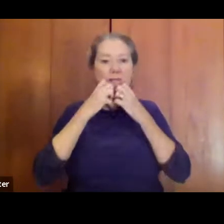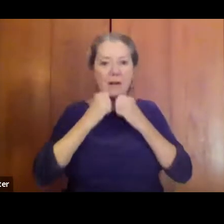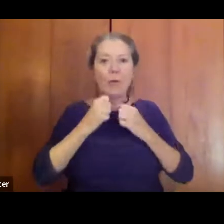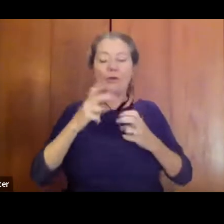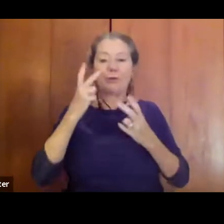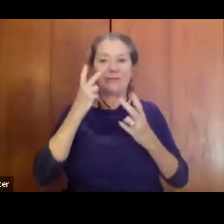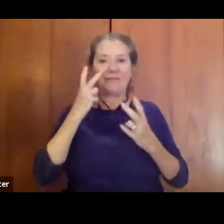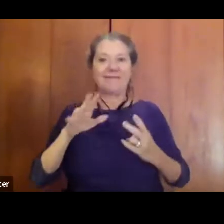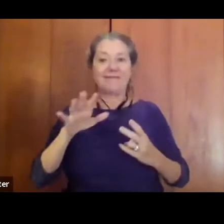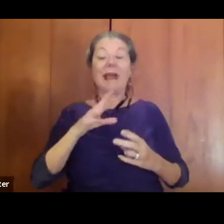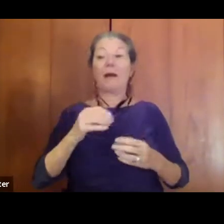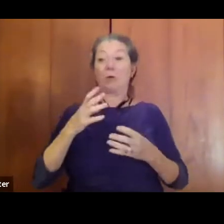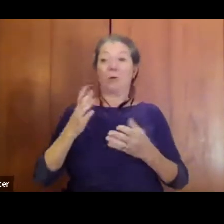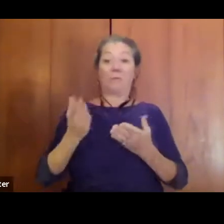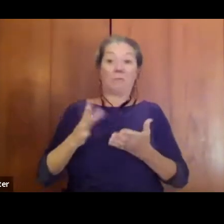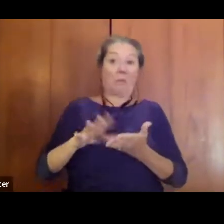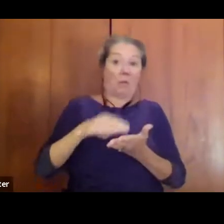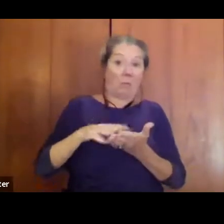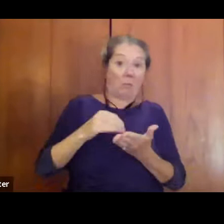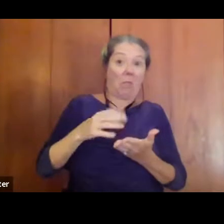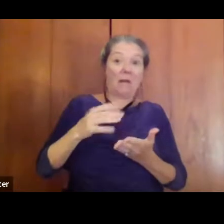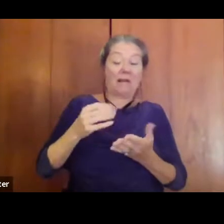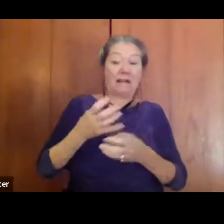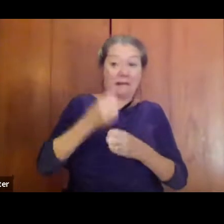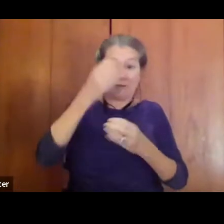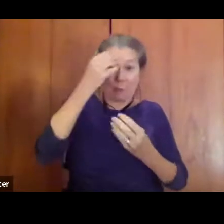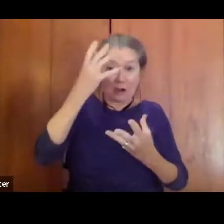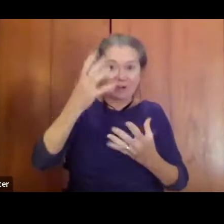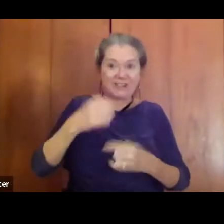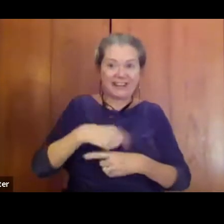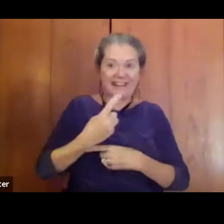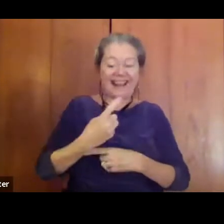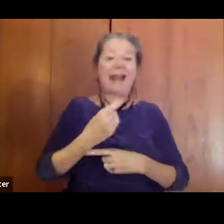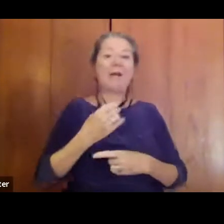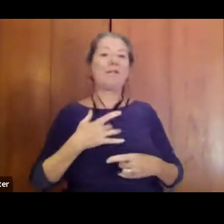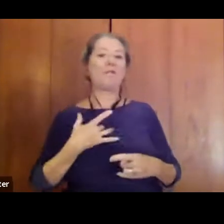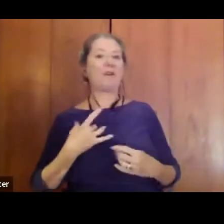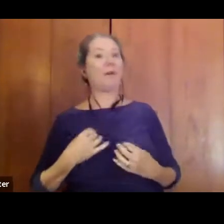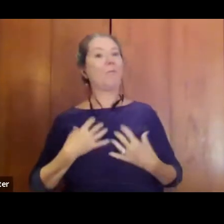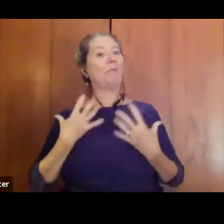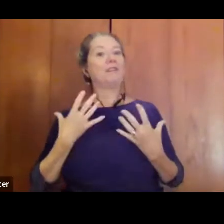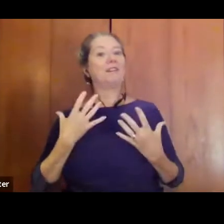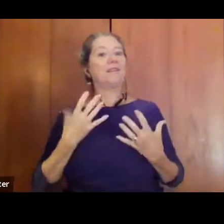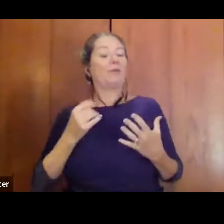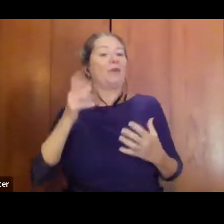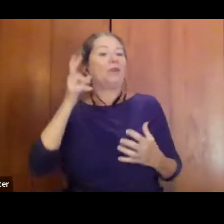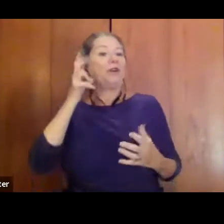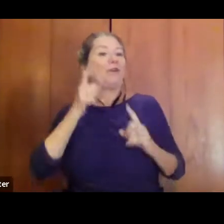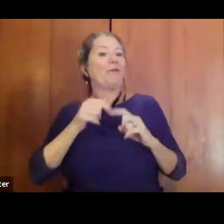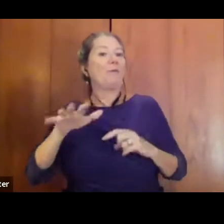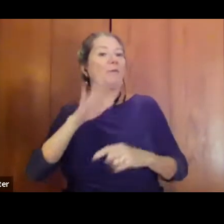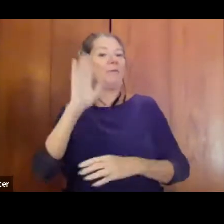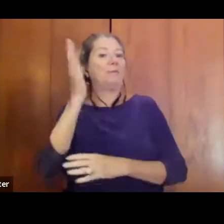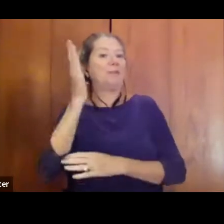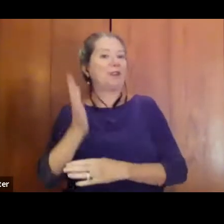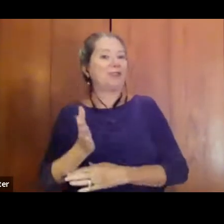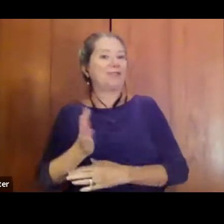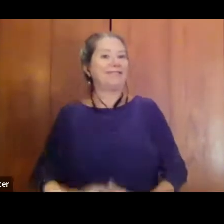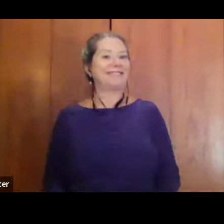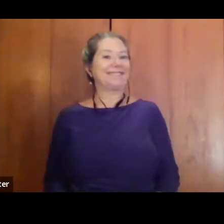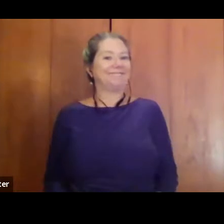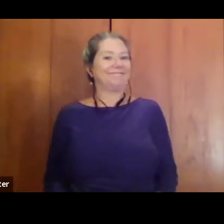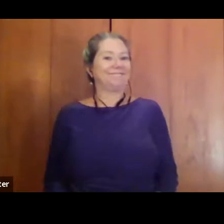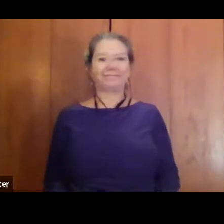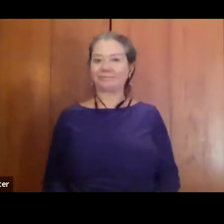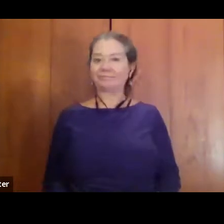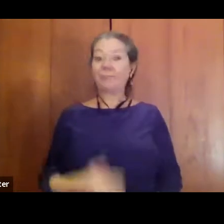be informed a bit and maybe even filled with a newfound appreciation in what you hear from the speakers. Because you've